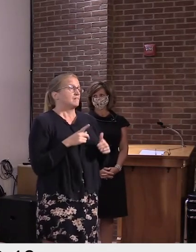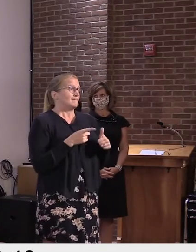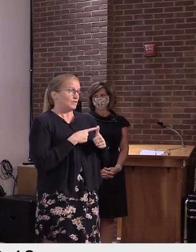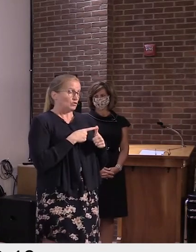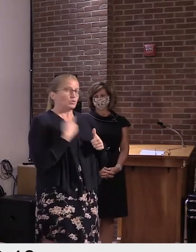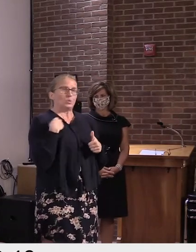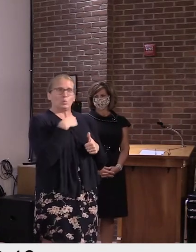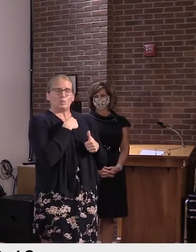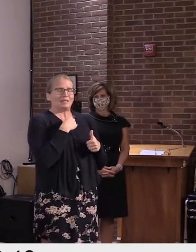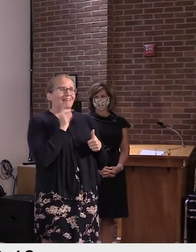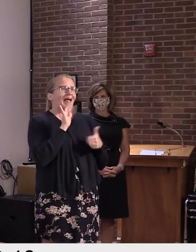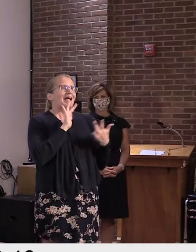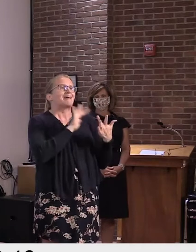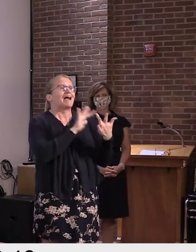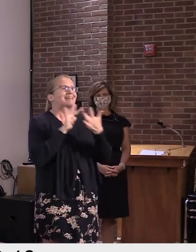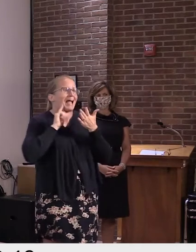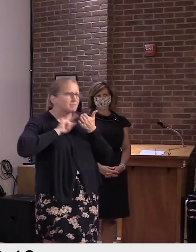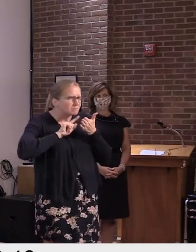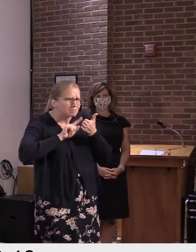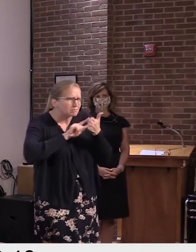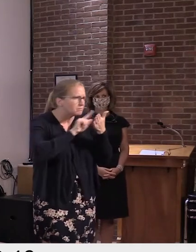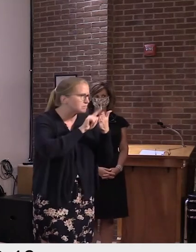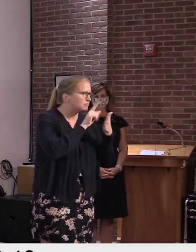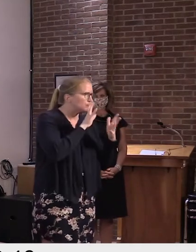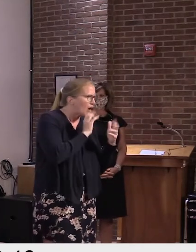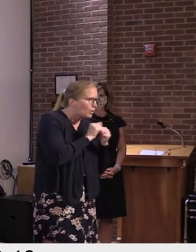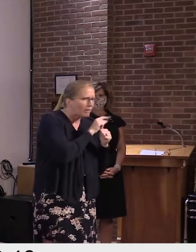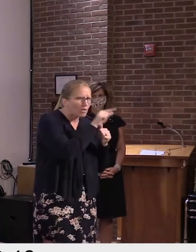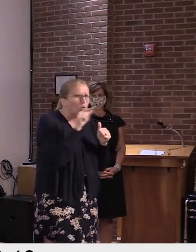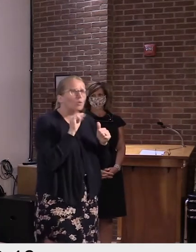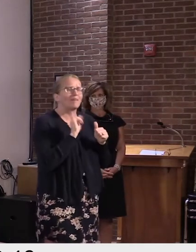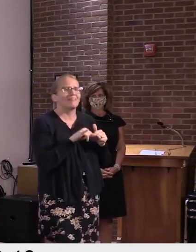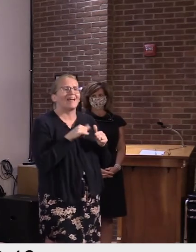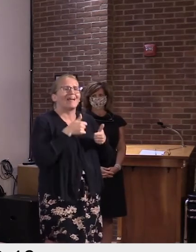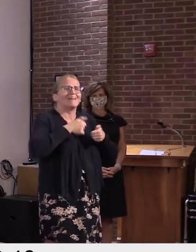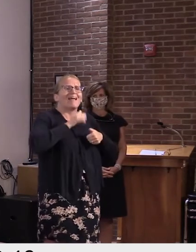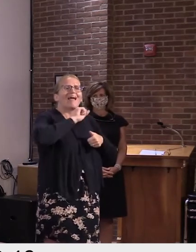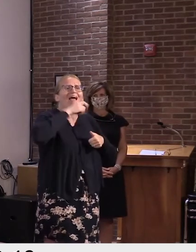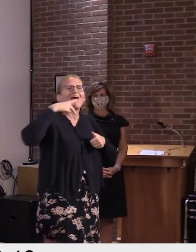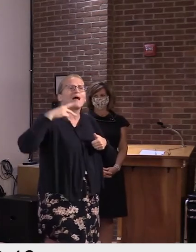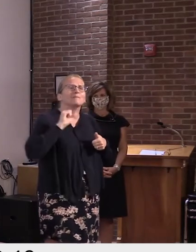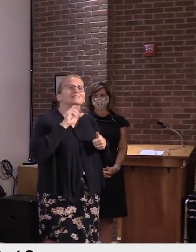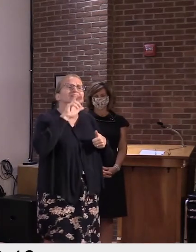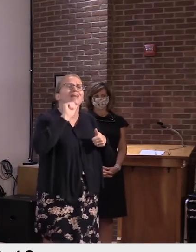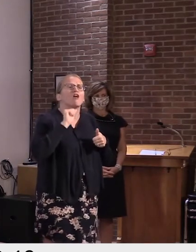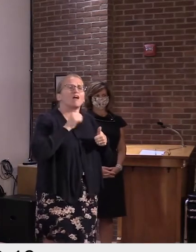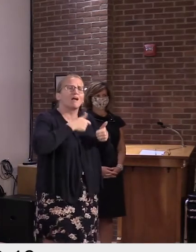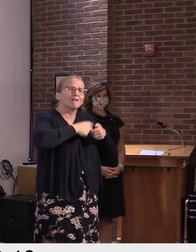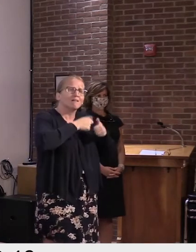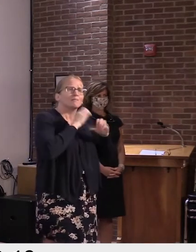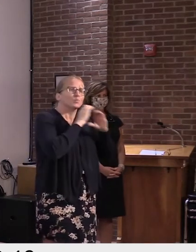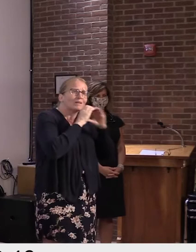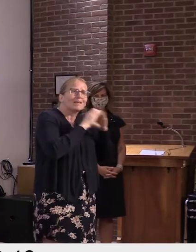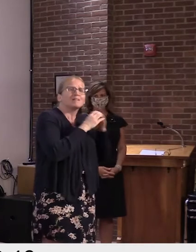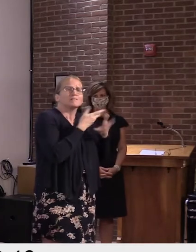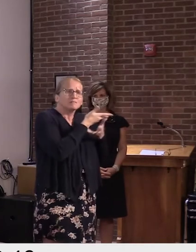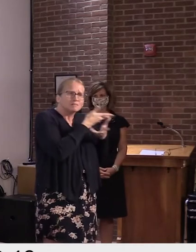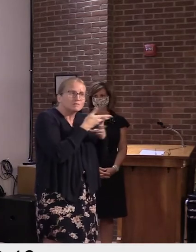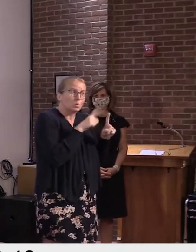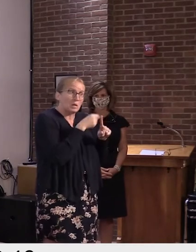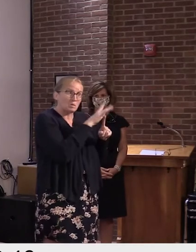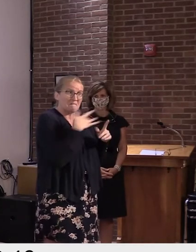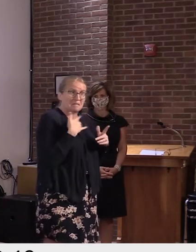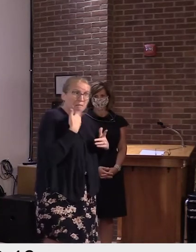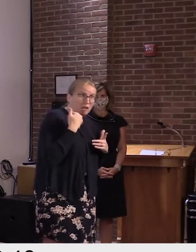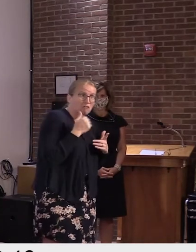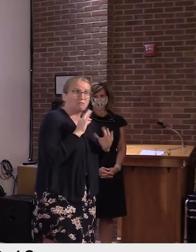process and the SARA alert process and the communicating that goes back and forth between people who have been identified as having